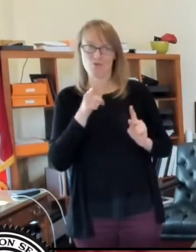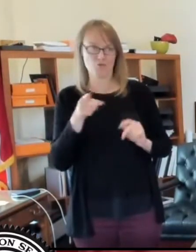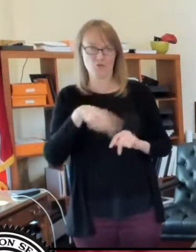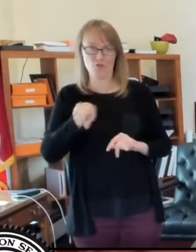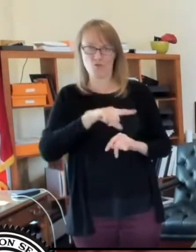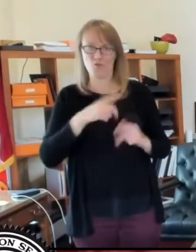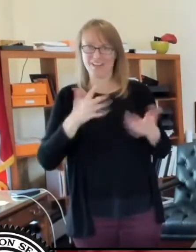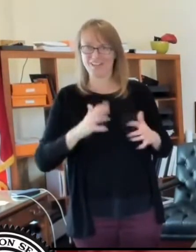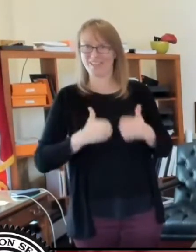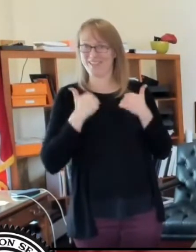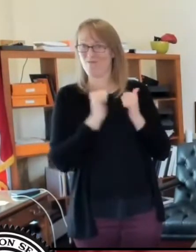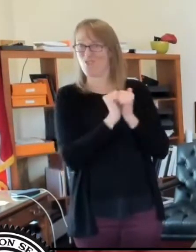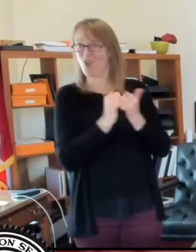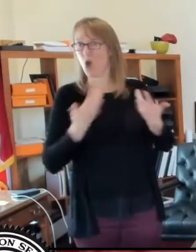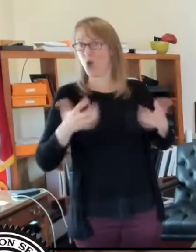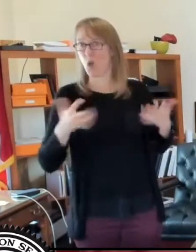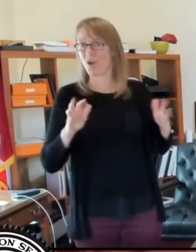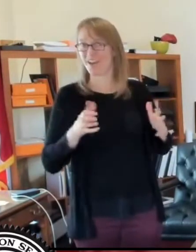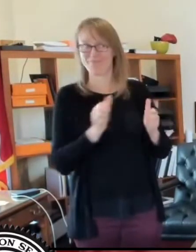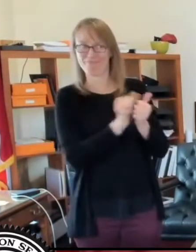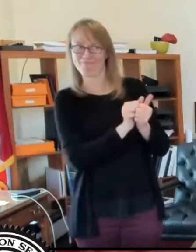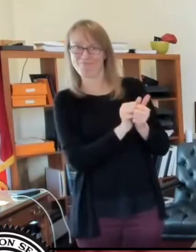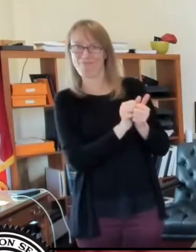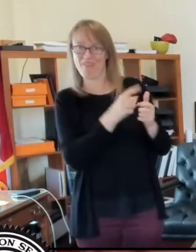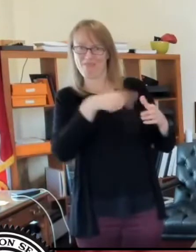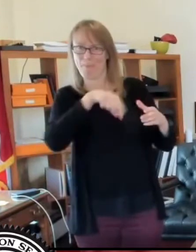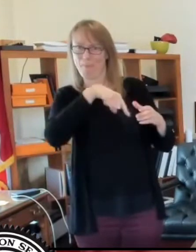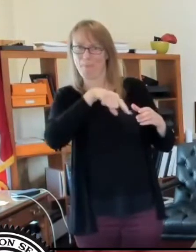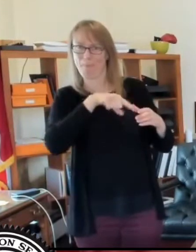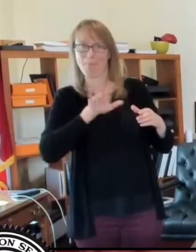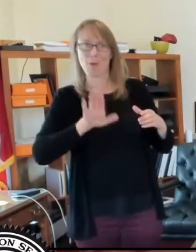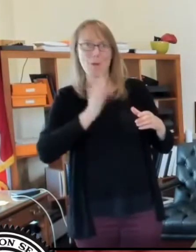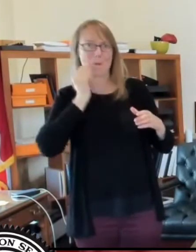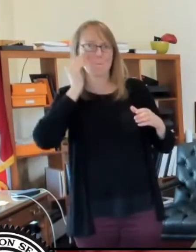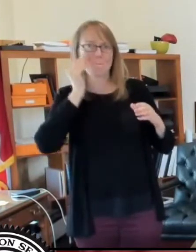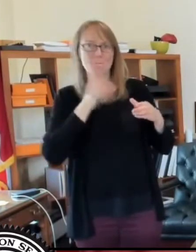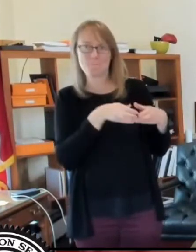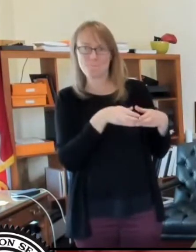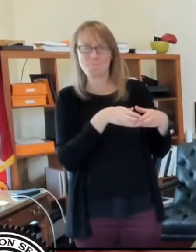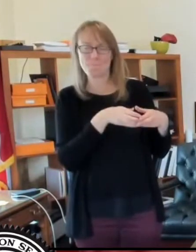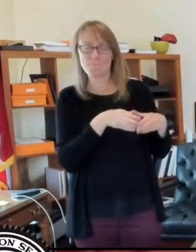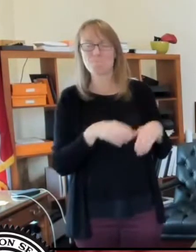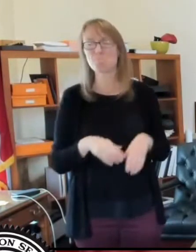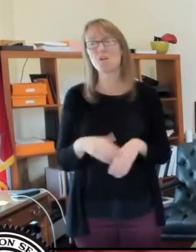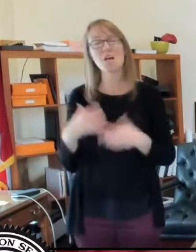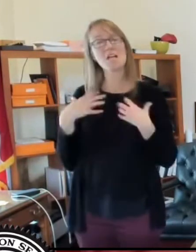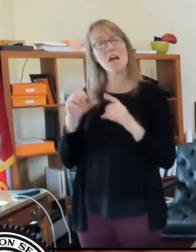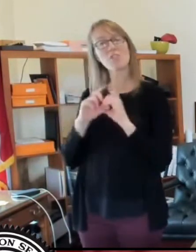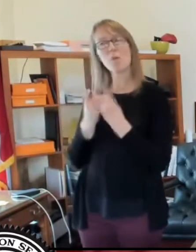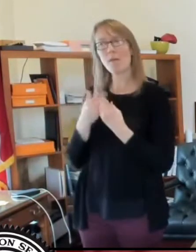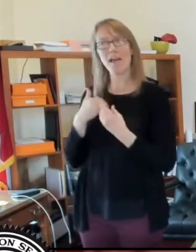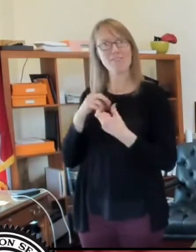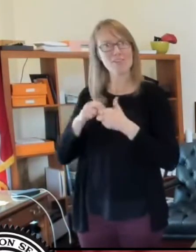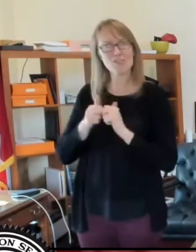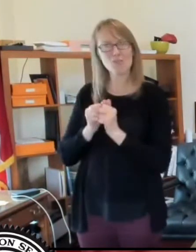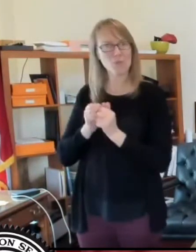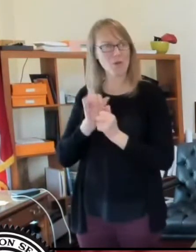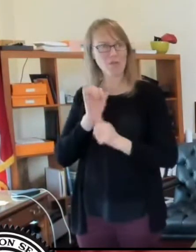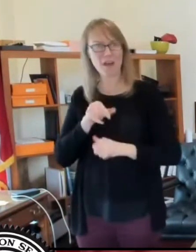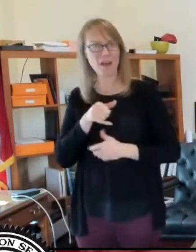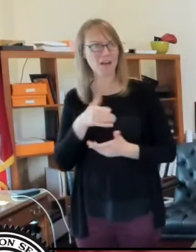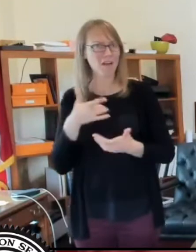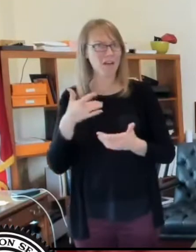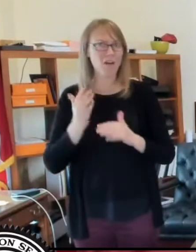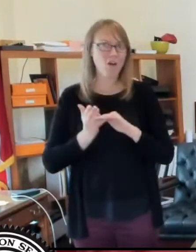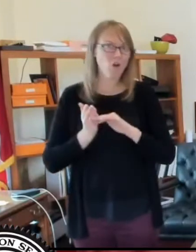And so I wouldn't say that the health department per se had issues with that, but we know that there are people who had